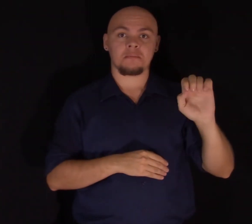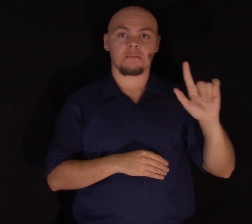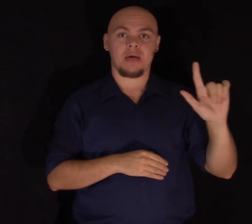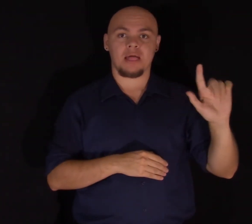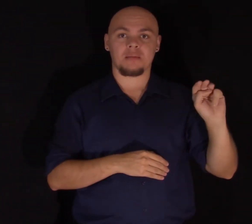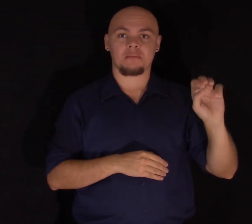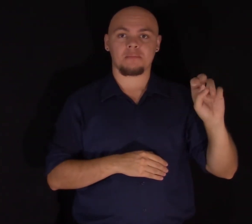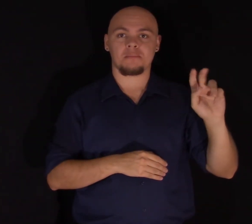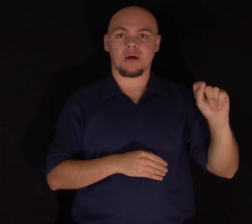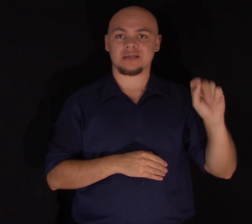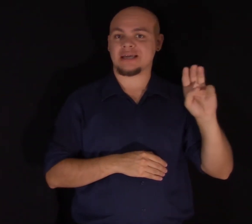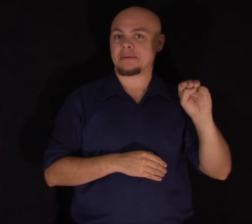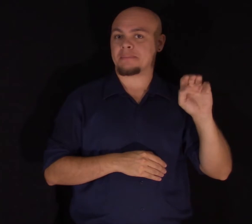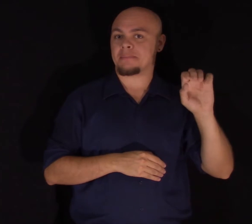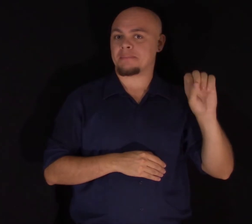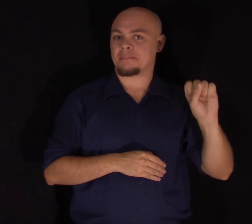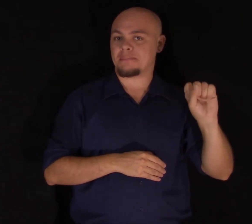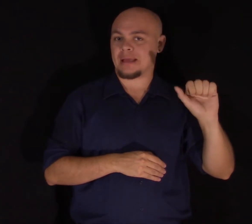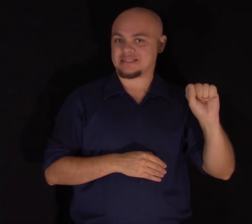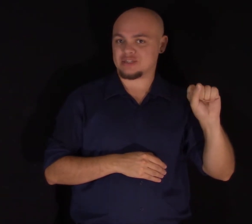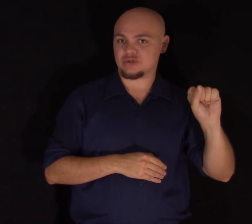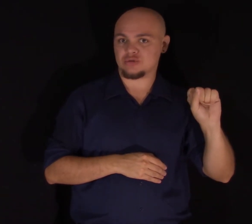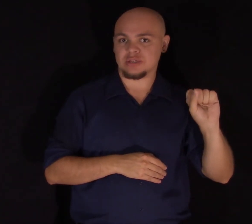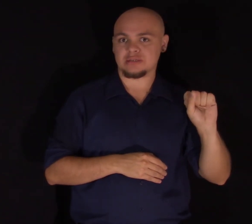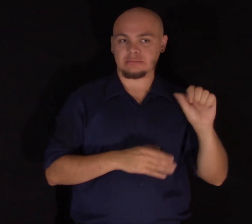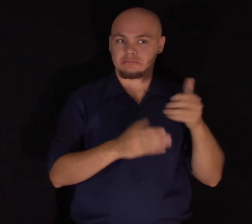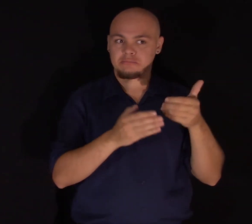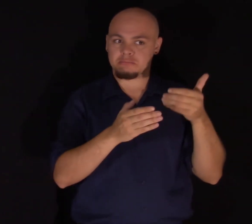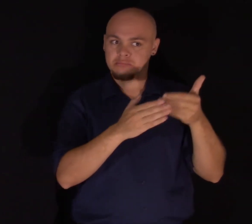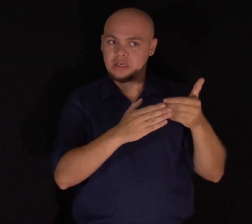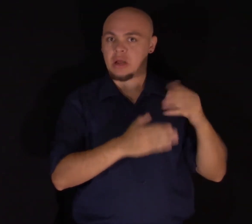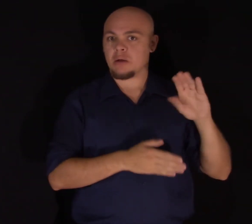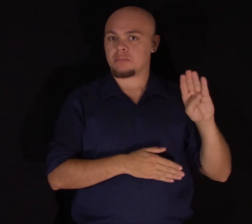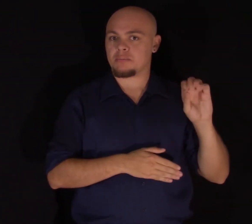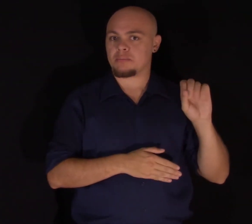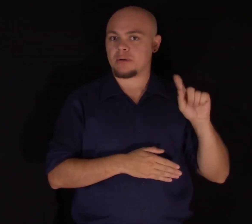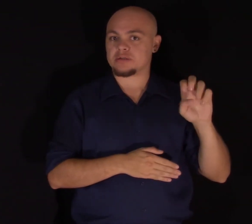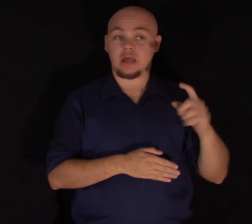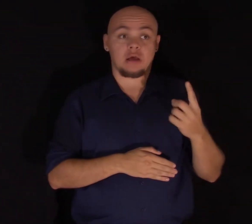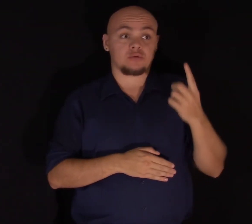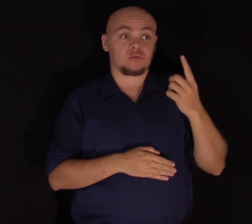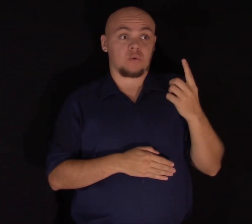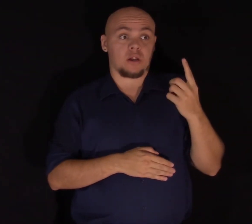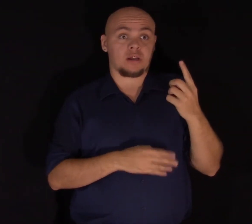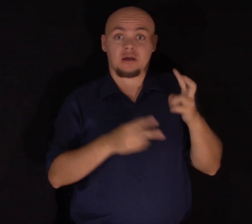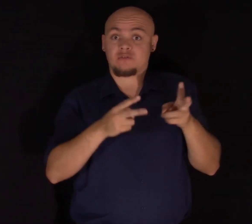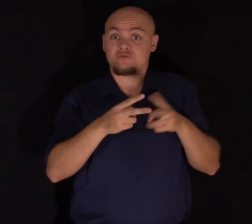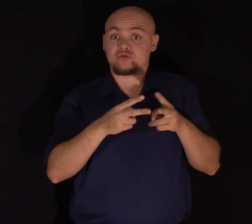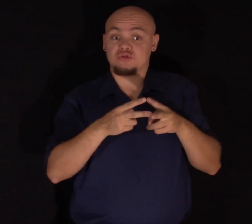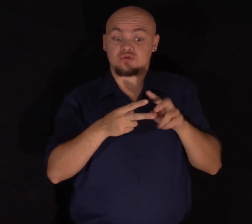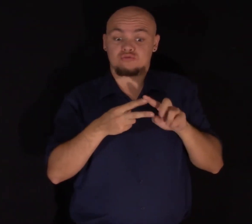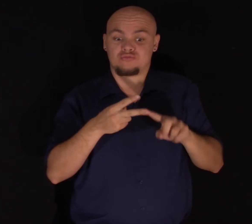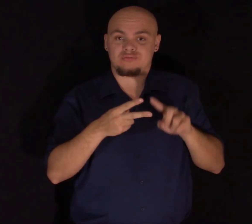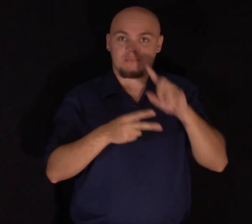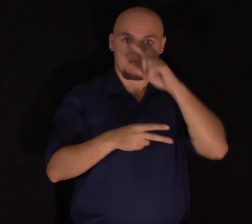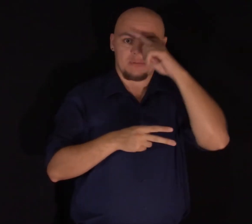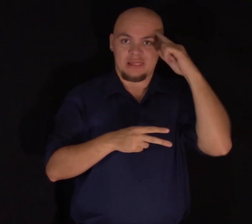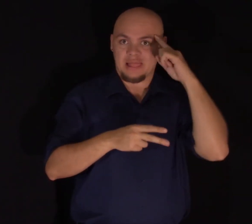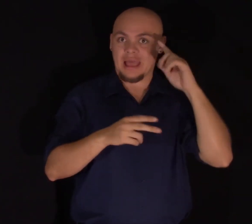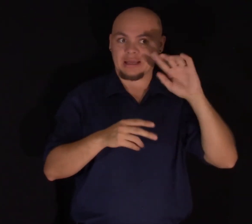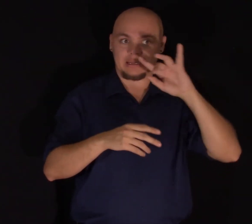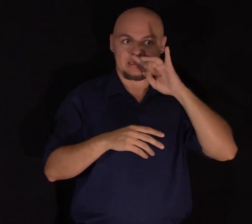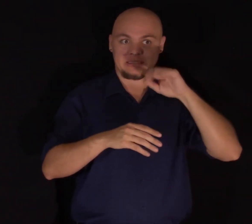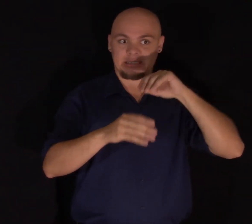Massachusetts, a suburb of Boston. I was one of 2 black kids in the entire area, at least in the